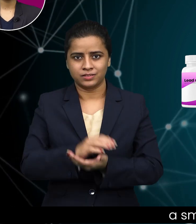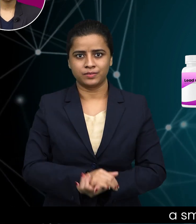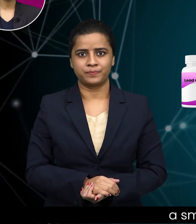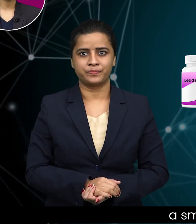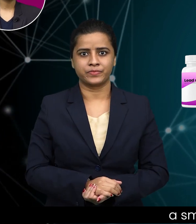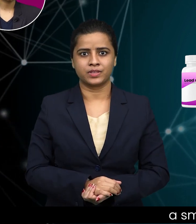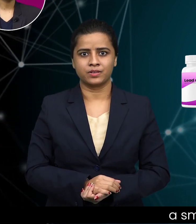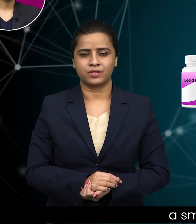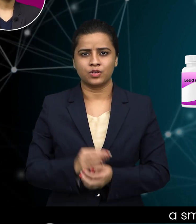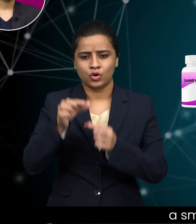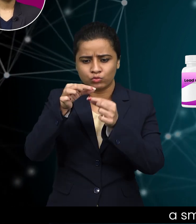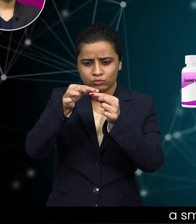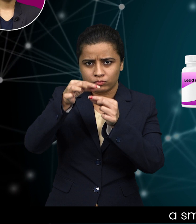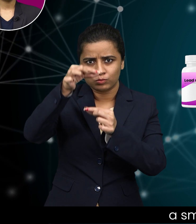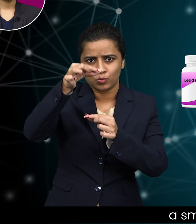a small test tube,